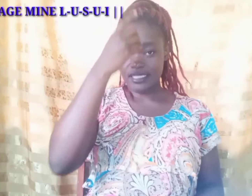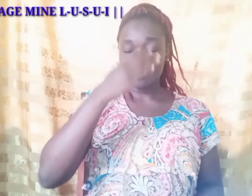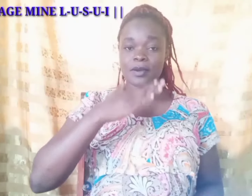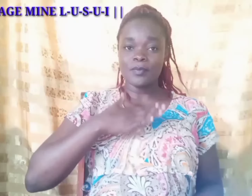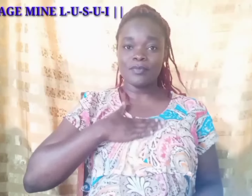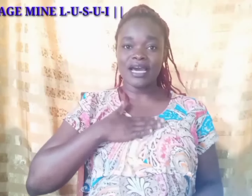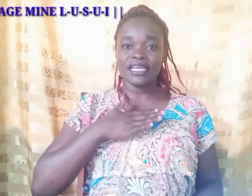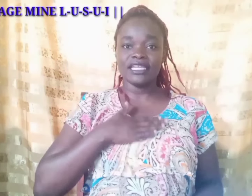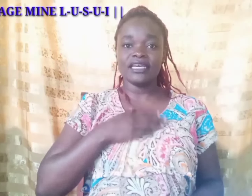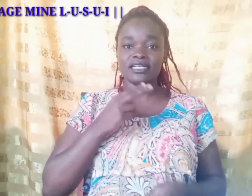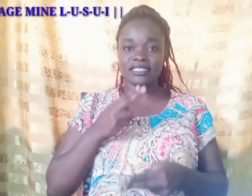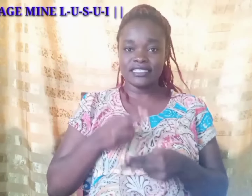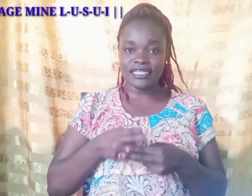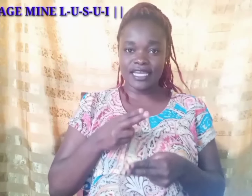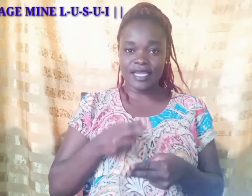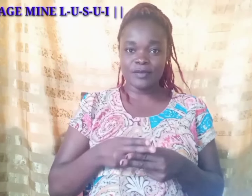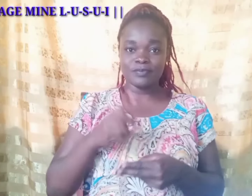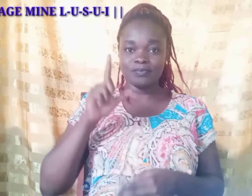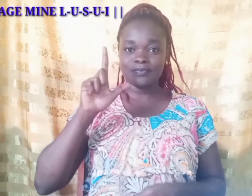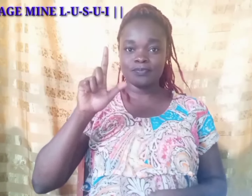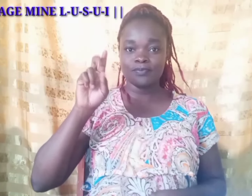Village. Mine. Name.